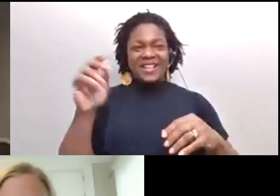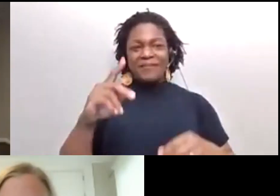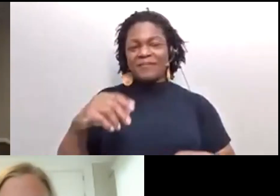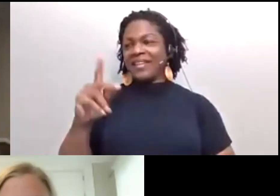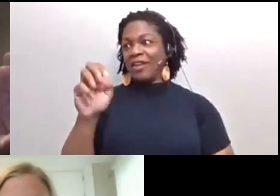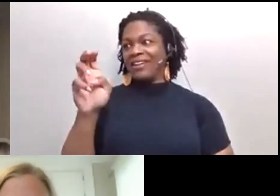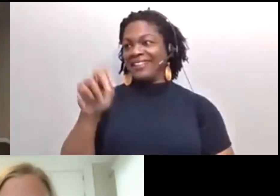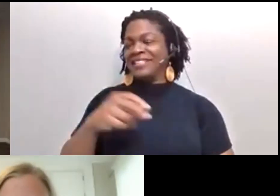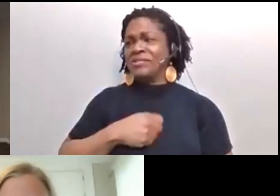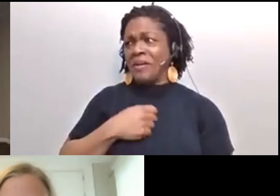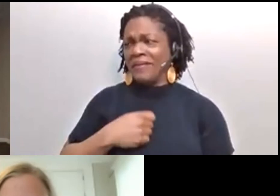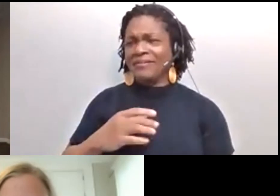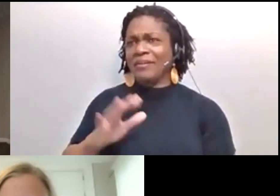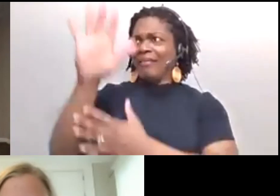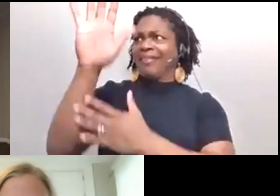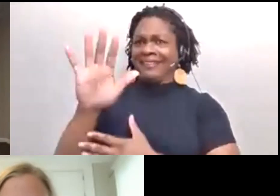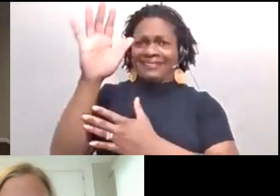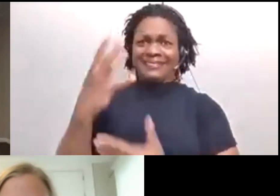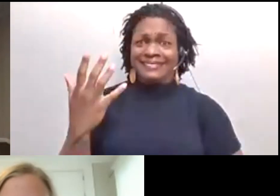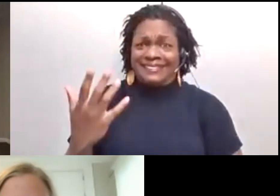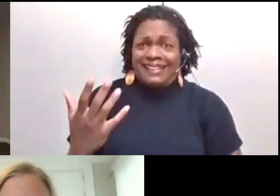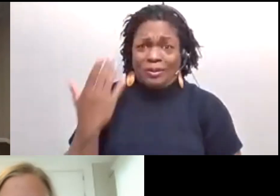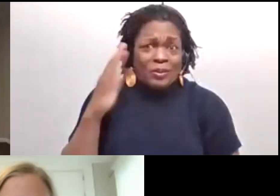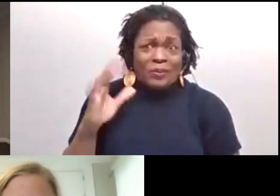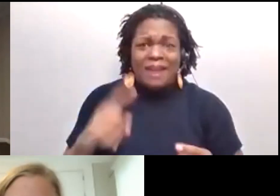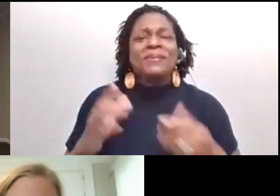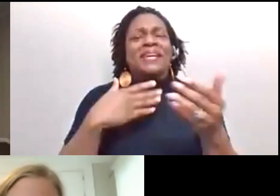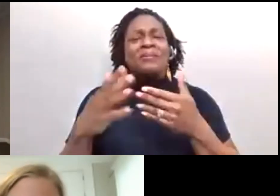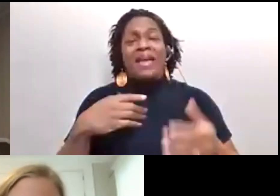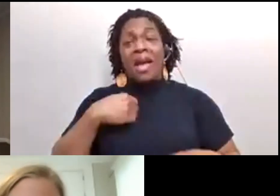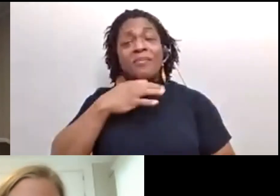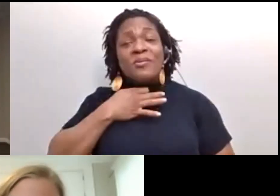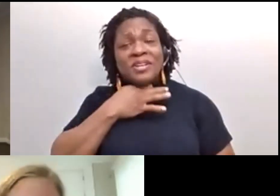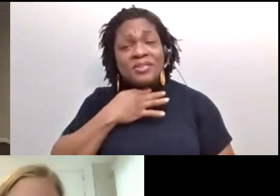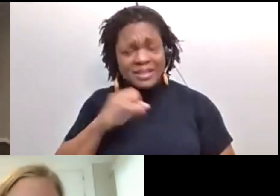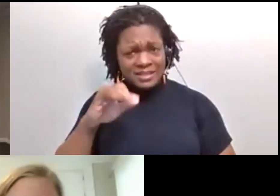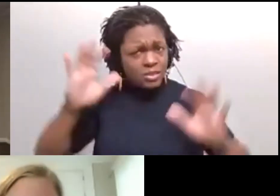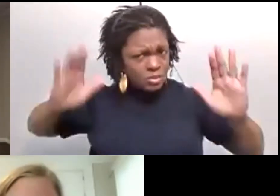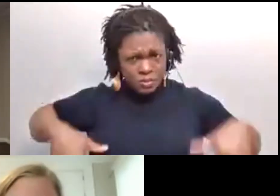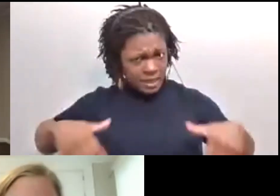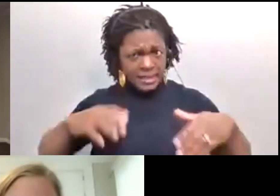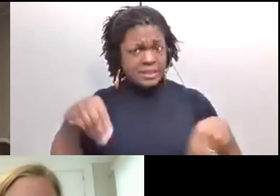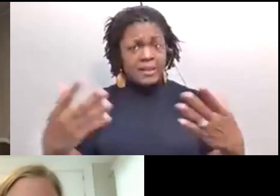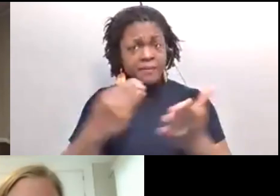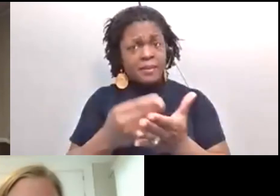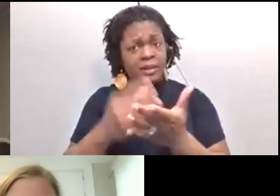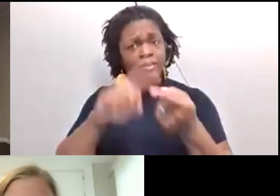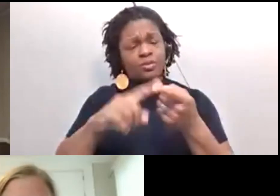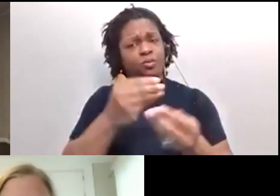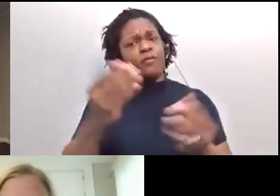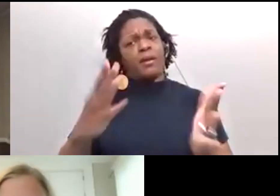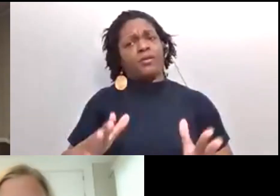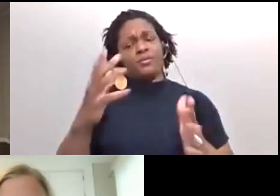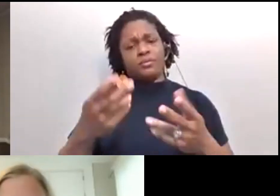lost my raise your hand button, but I was just wondering, is it too late to give the money to providers? It's just an